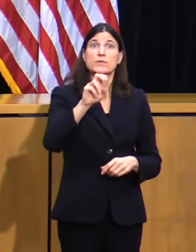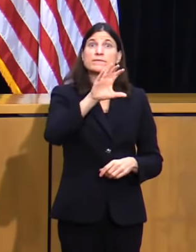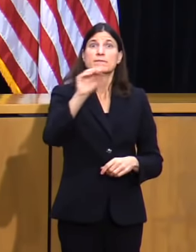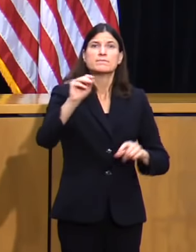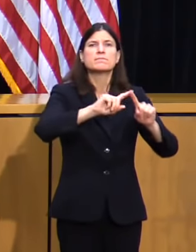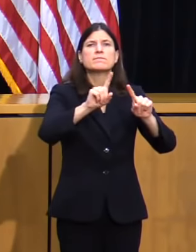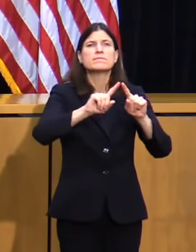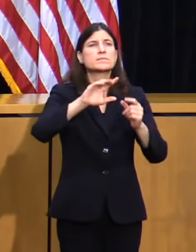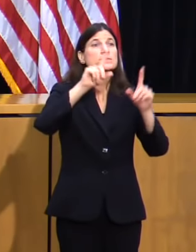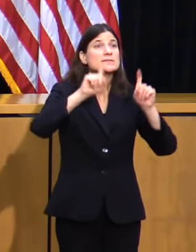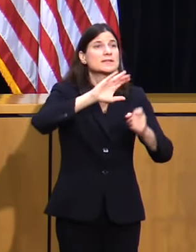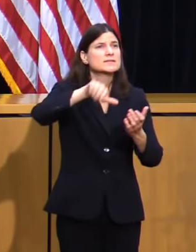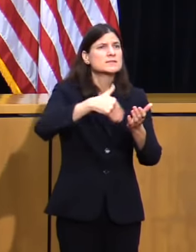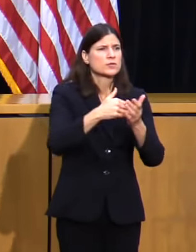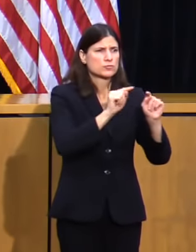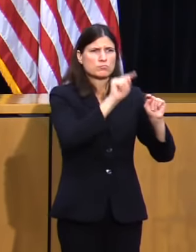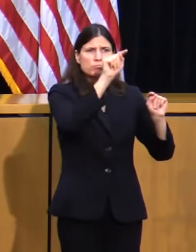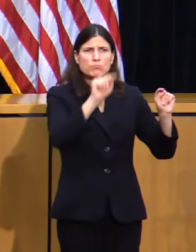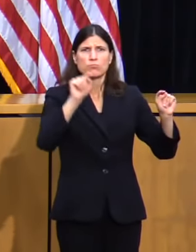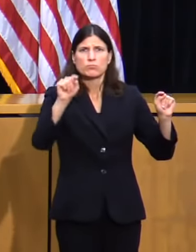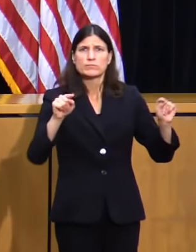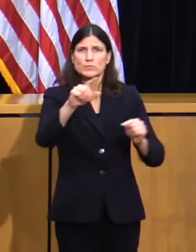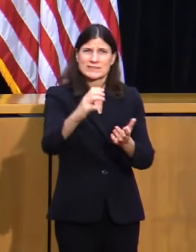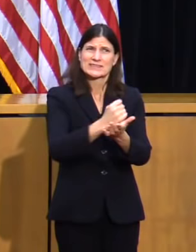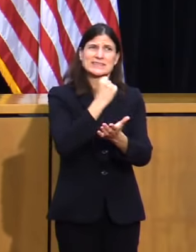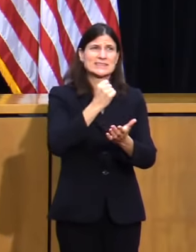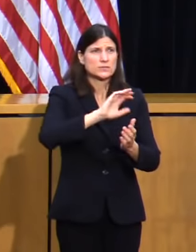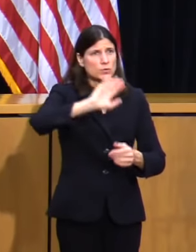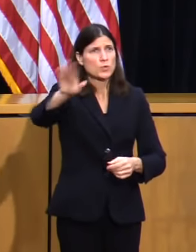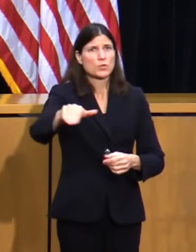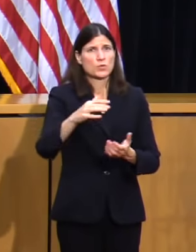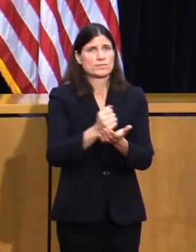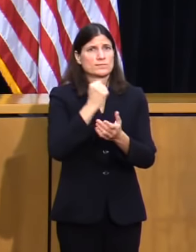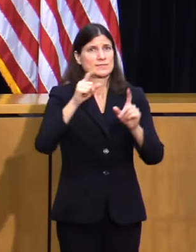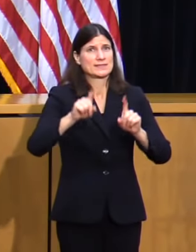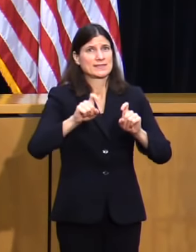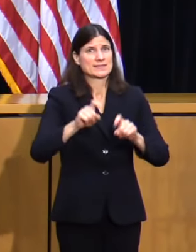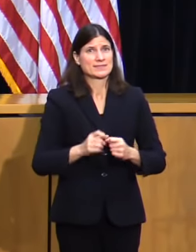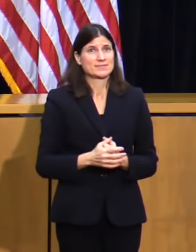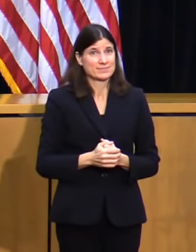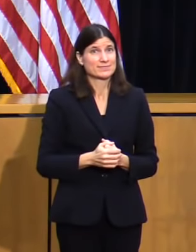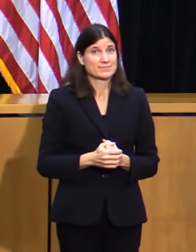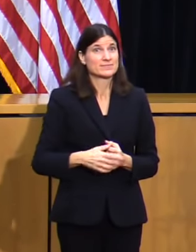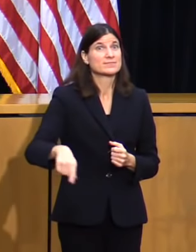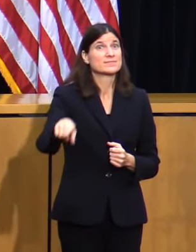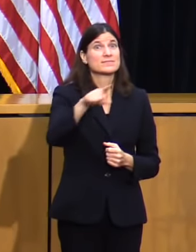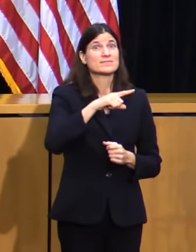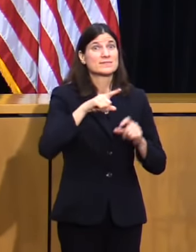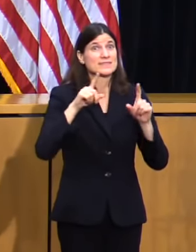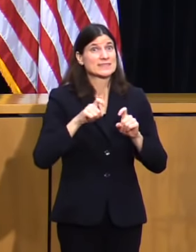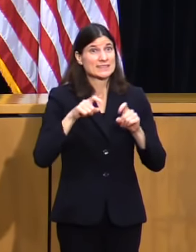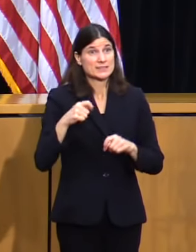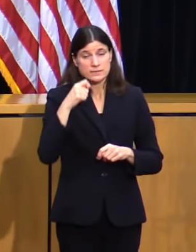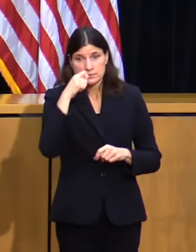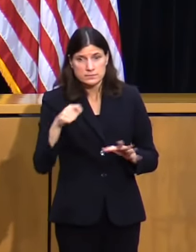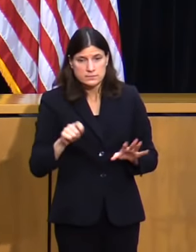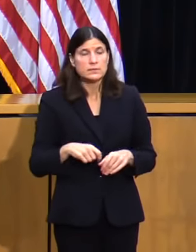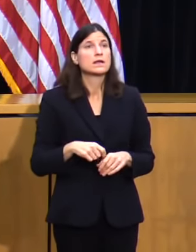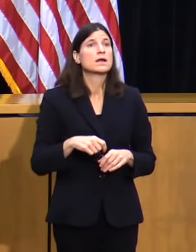people a day, and the turnaround time on average is less than 2 days with respect to getting results. If you're not